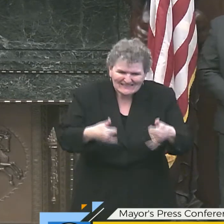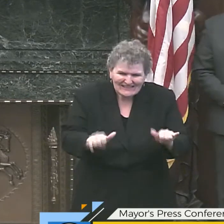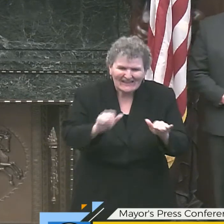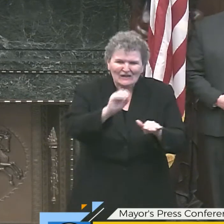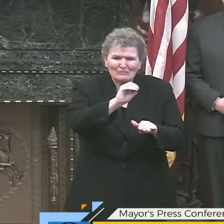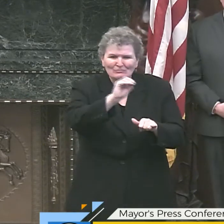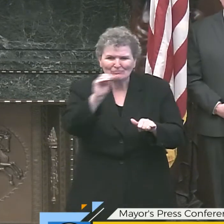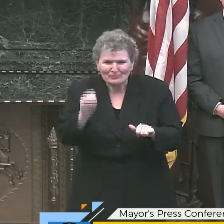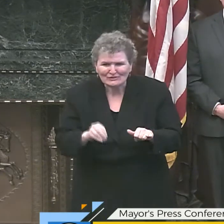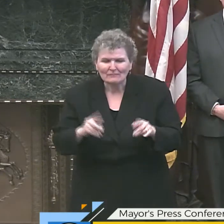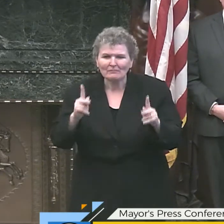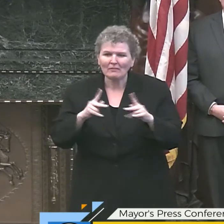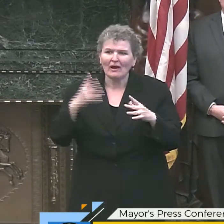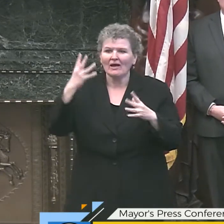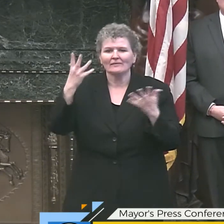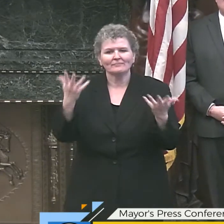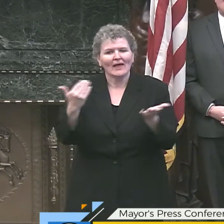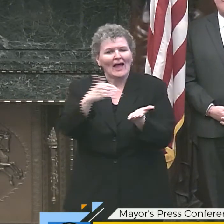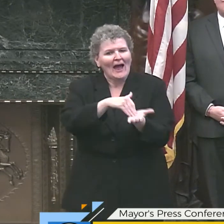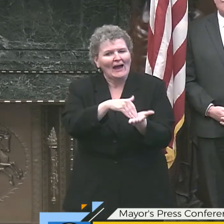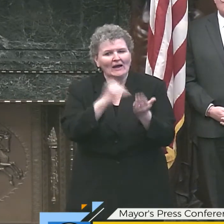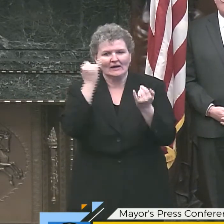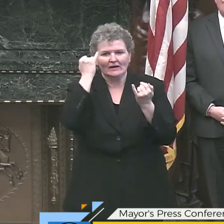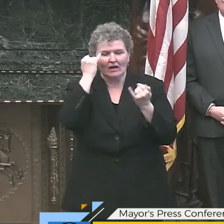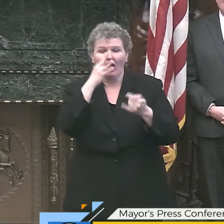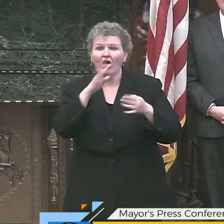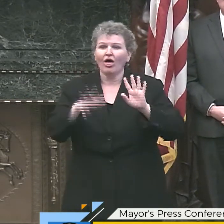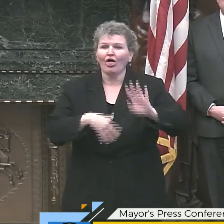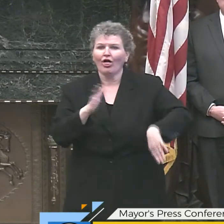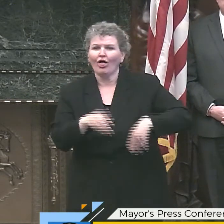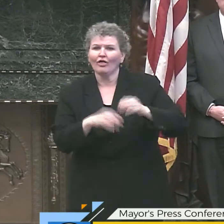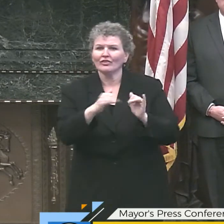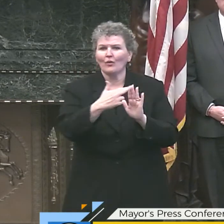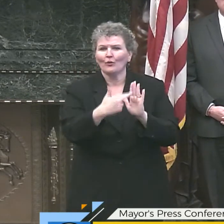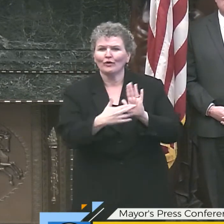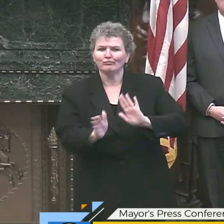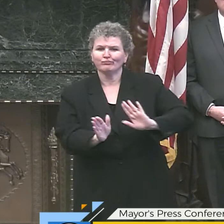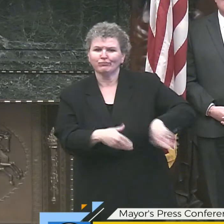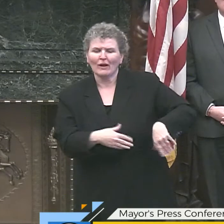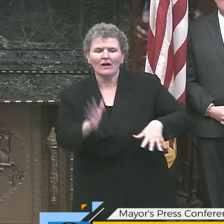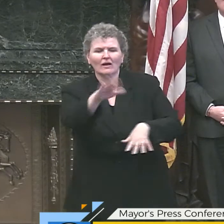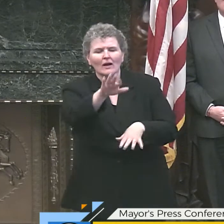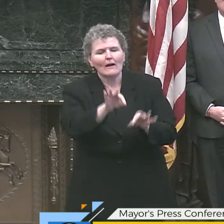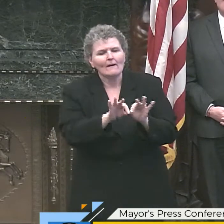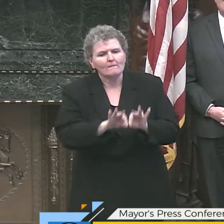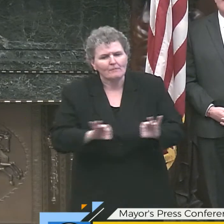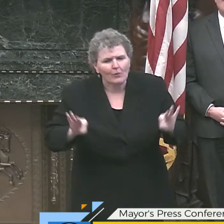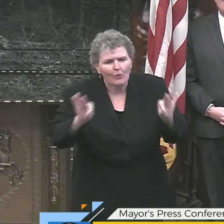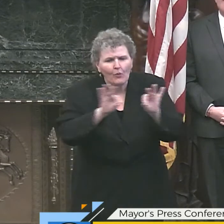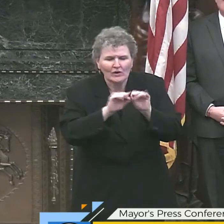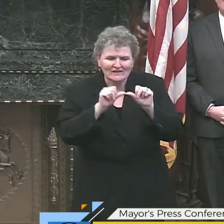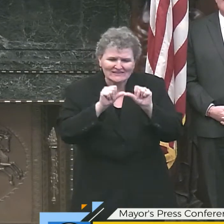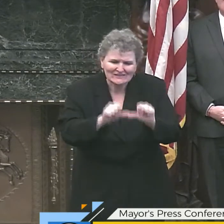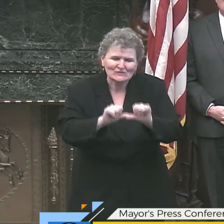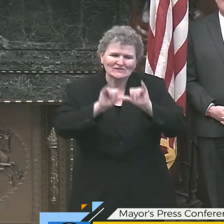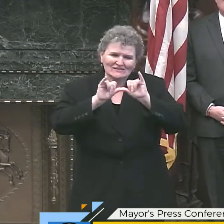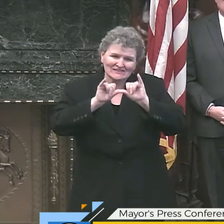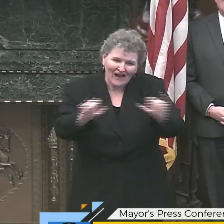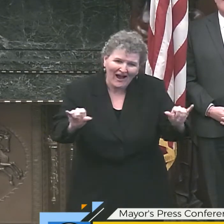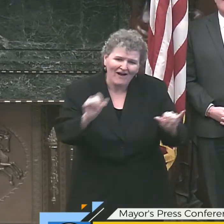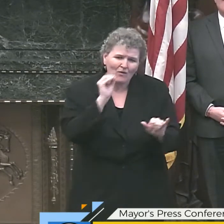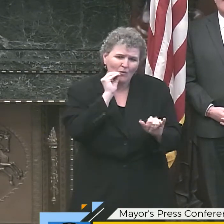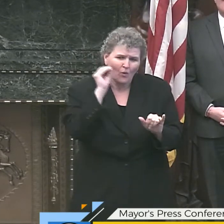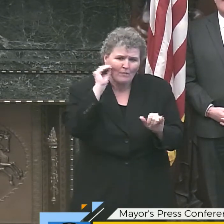following recommendations. But overall, I'm pleased with what people are doing. My main message is we just need to keep it up. All right,